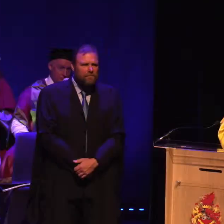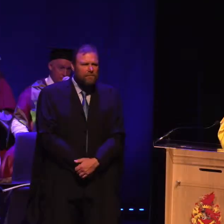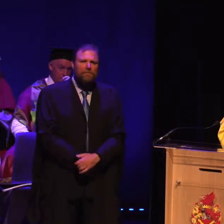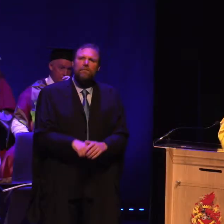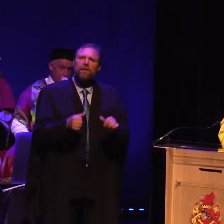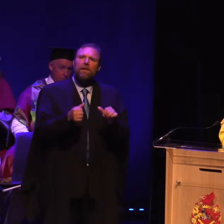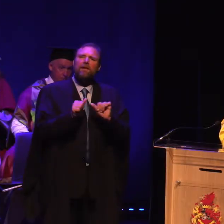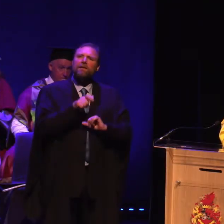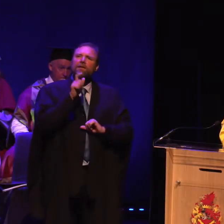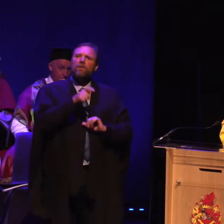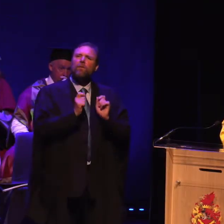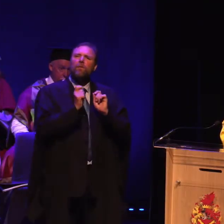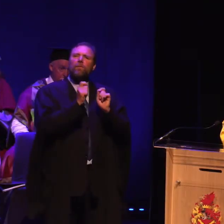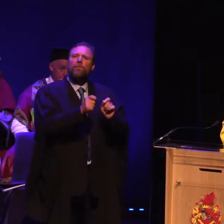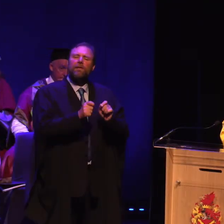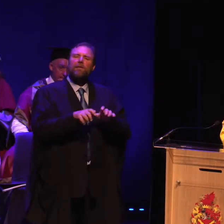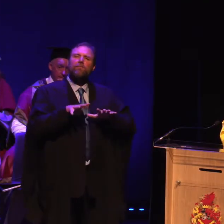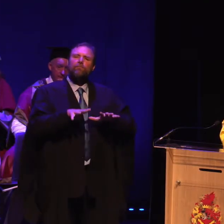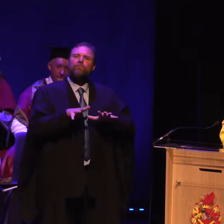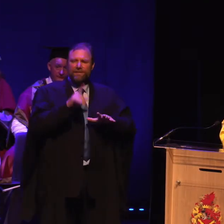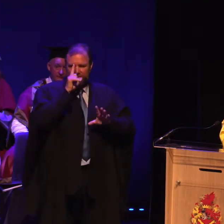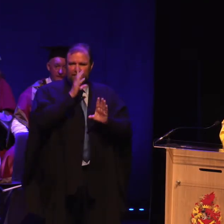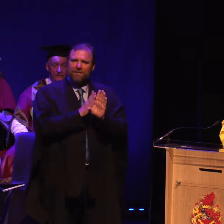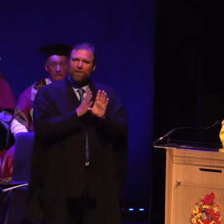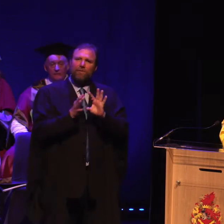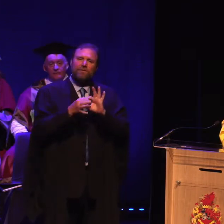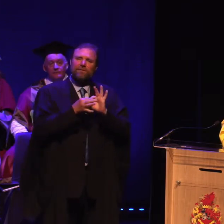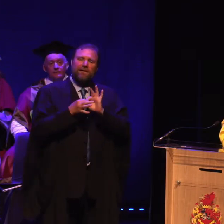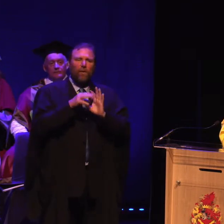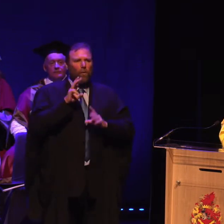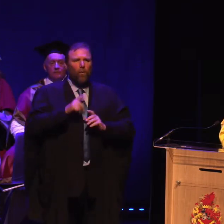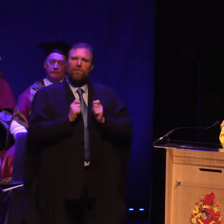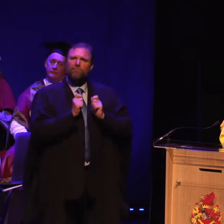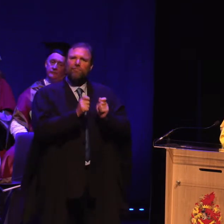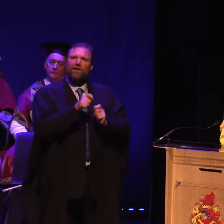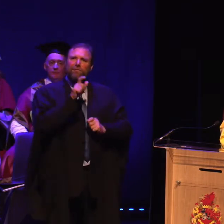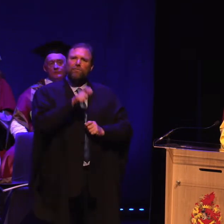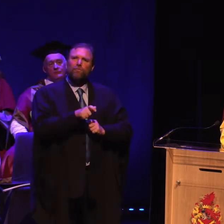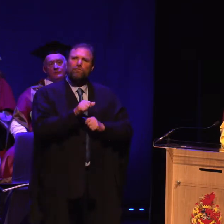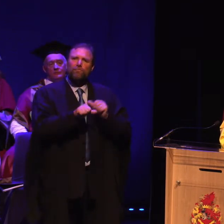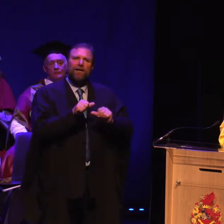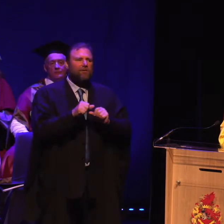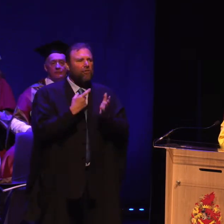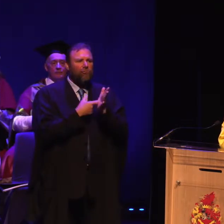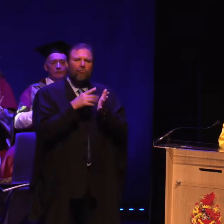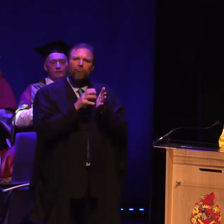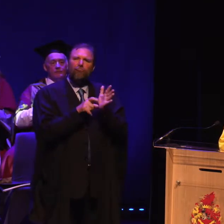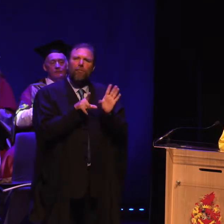The next student is awarded the British Psychological Society Welsh Branch Student Prize, Rebecca Young.